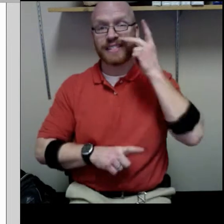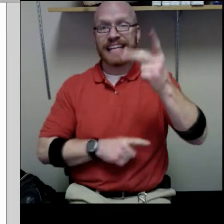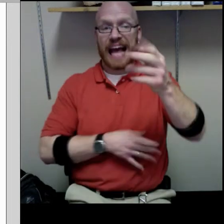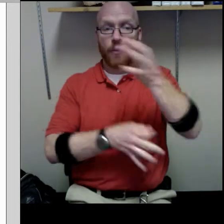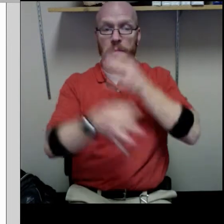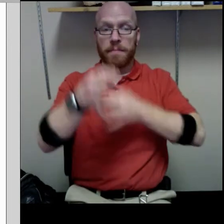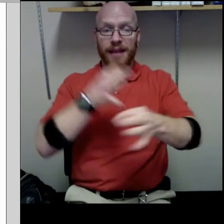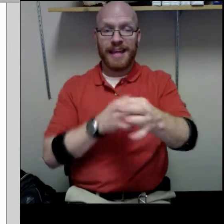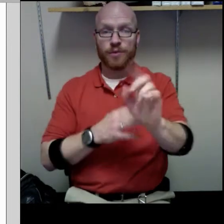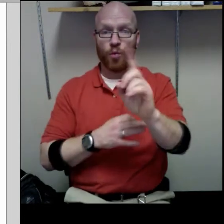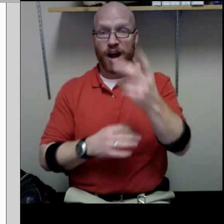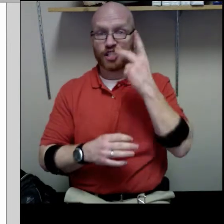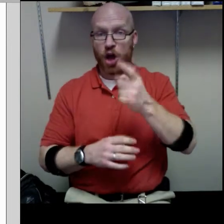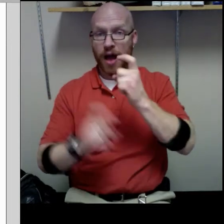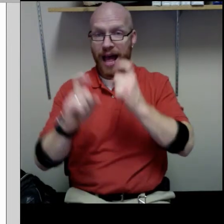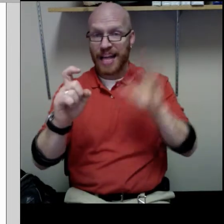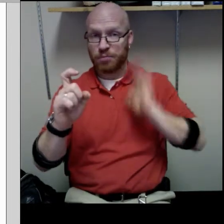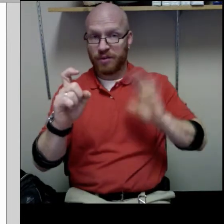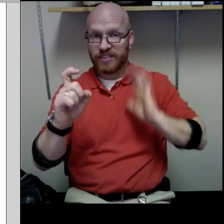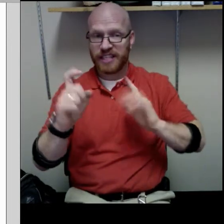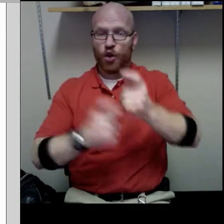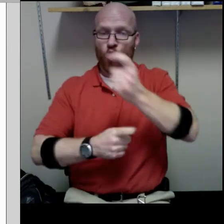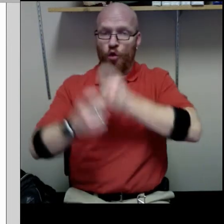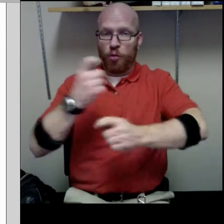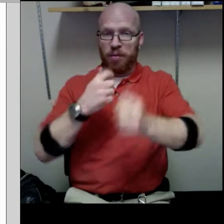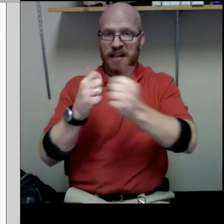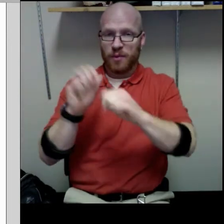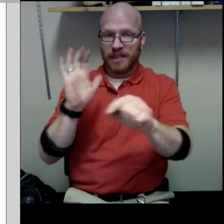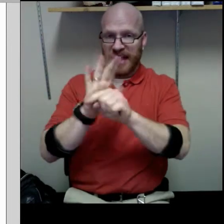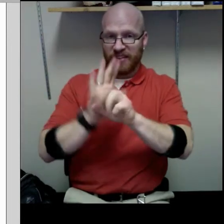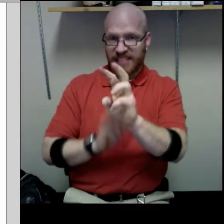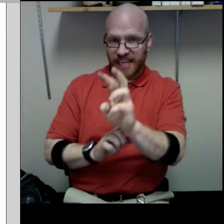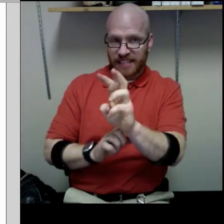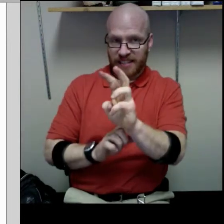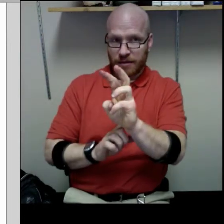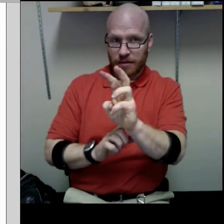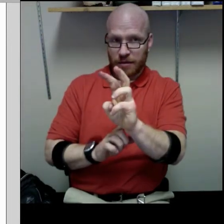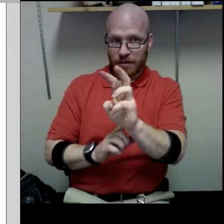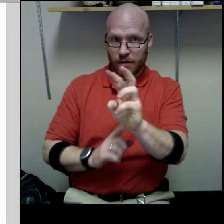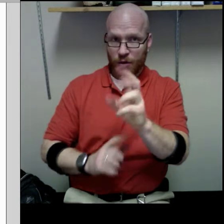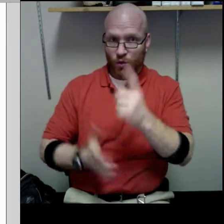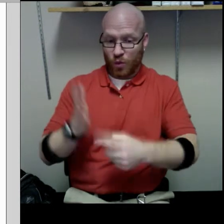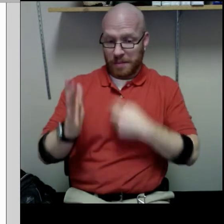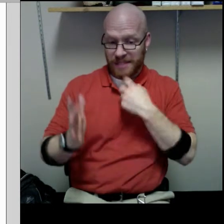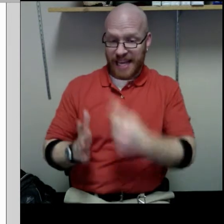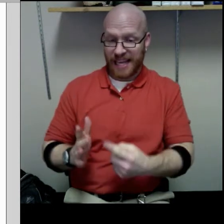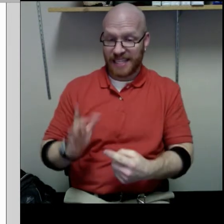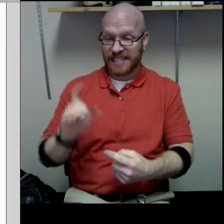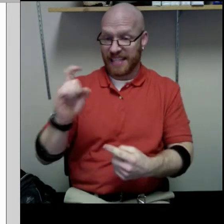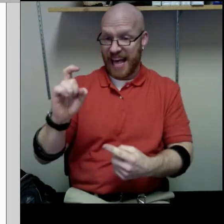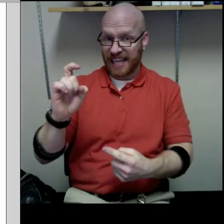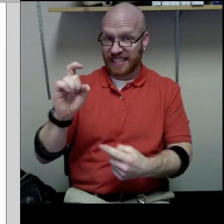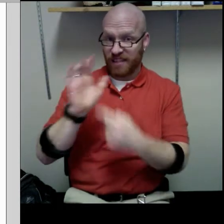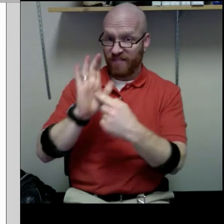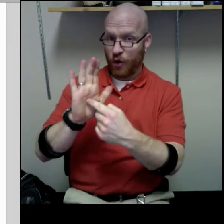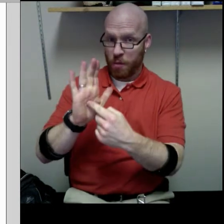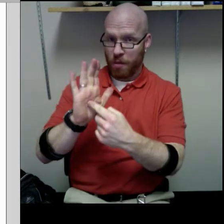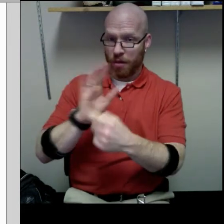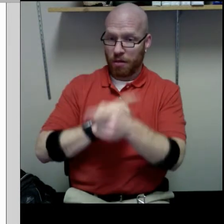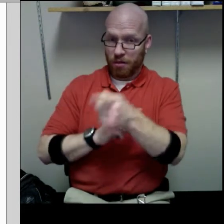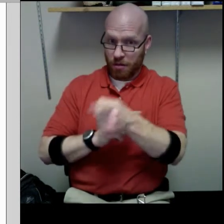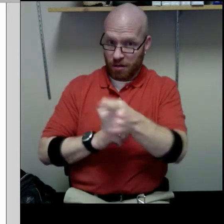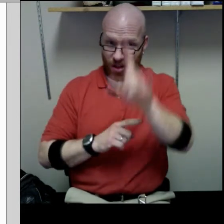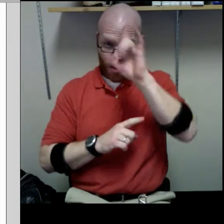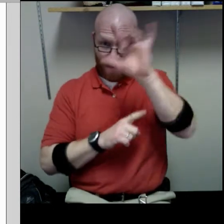As you can see, I replaced where I saw x previously, replaced with negative 6. What I'm saying is x, the